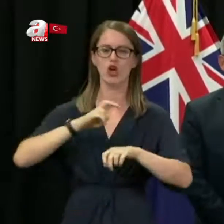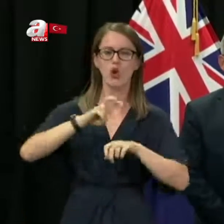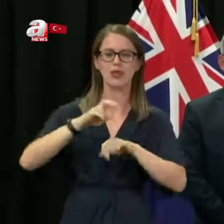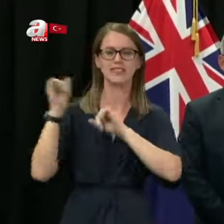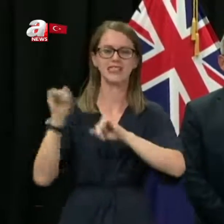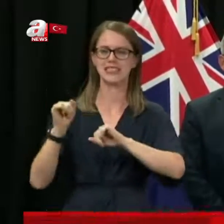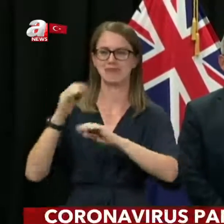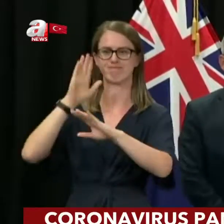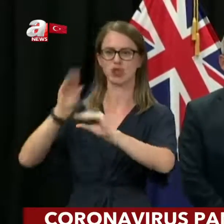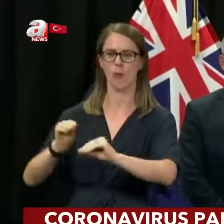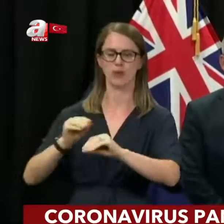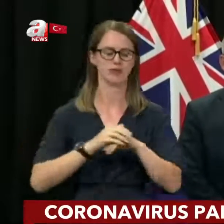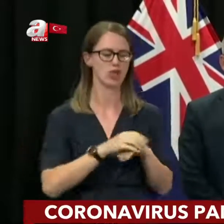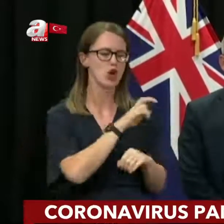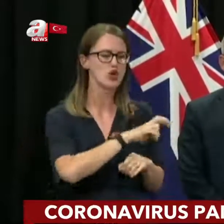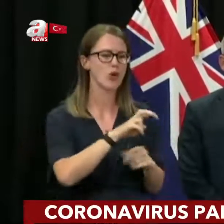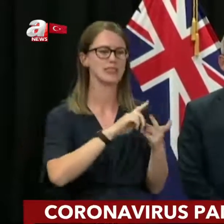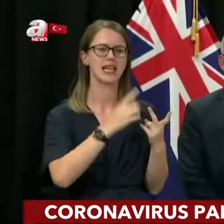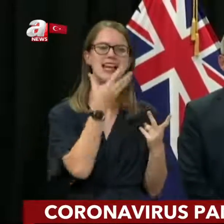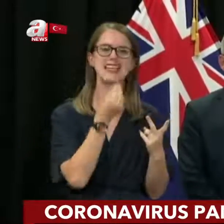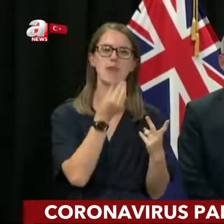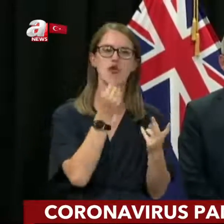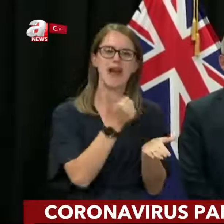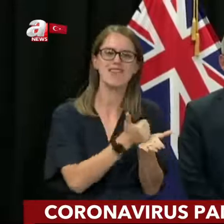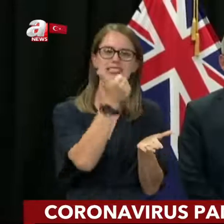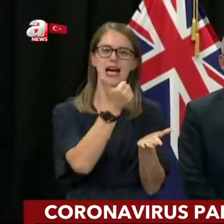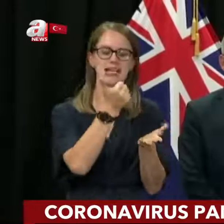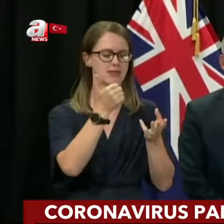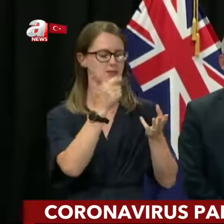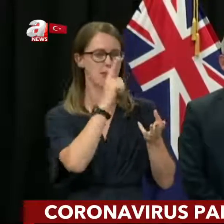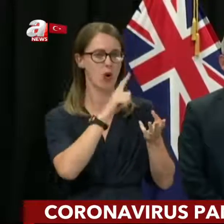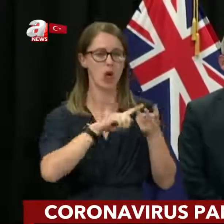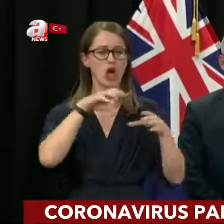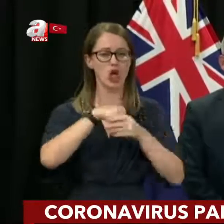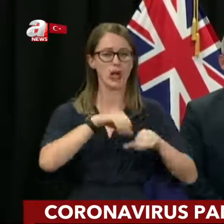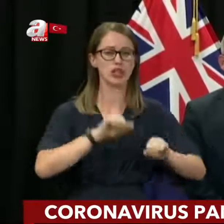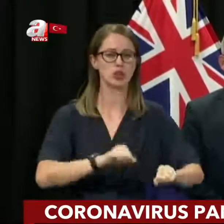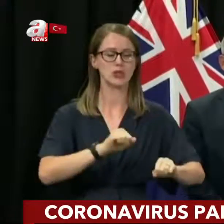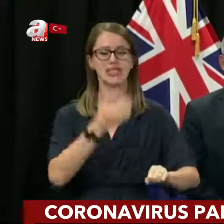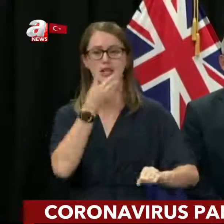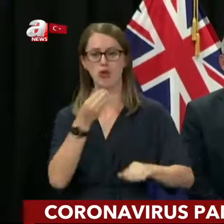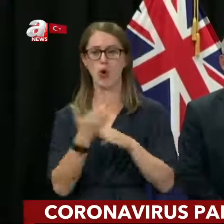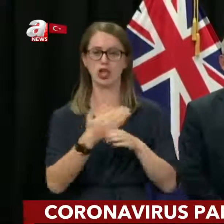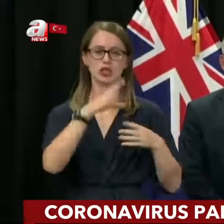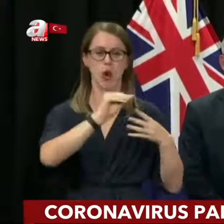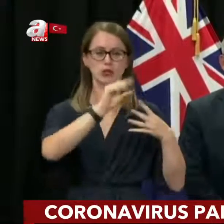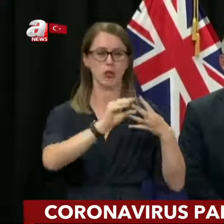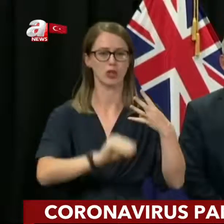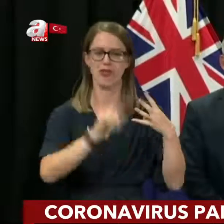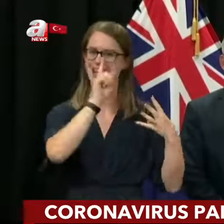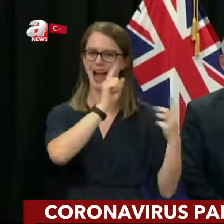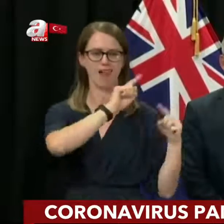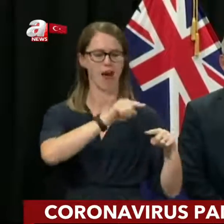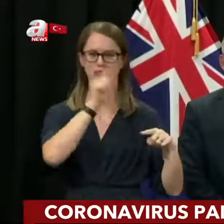will stop tourists or temporary visa holders, including students or temporary workers, from coming to